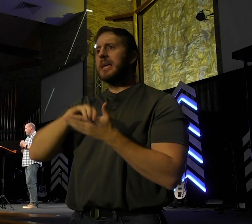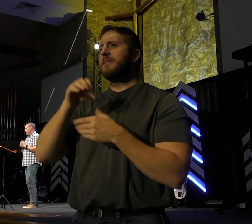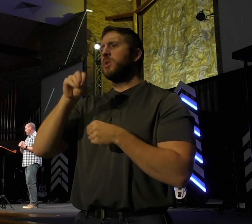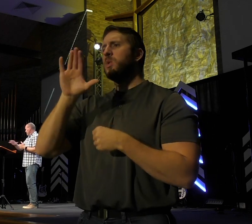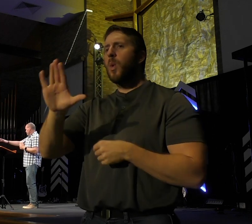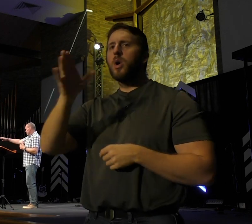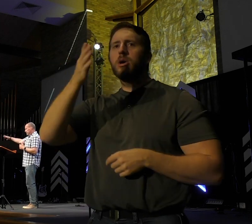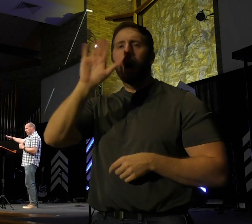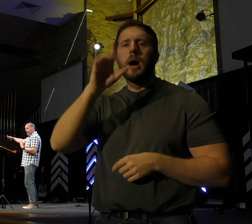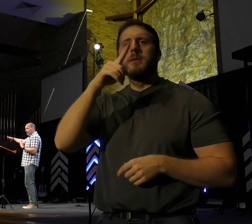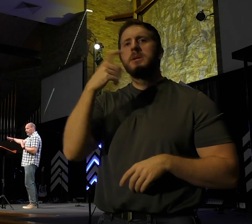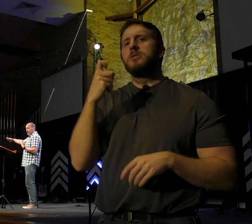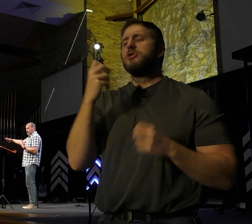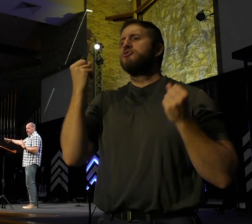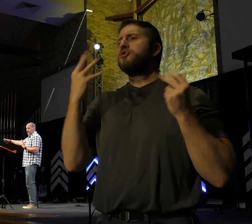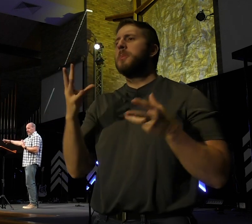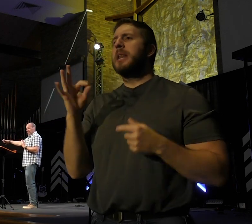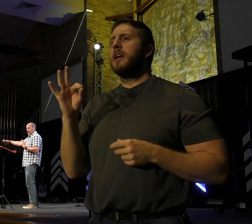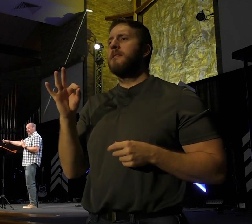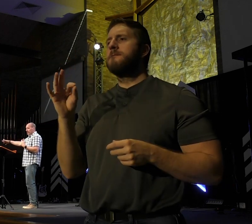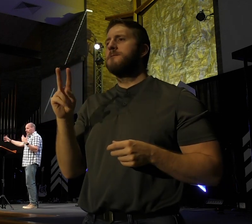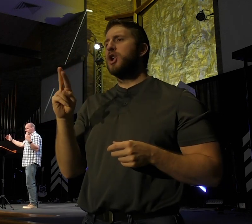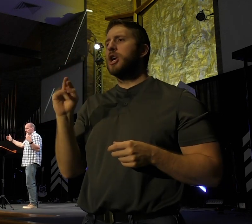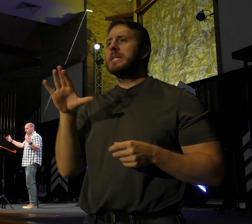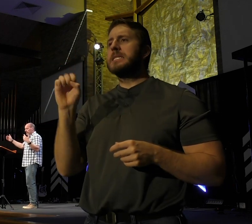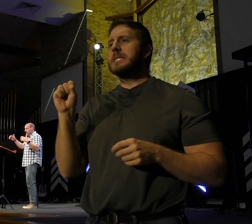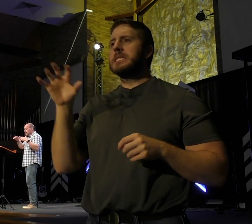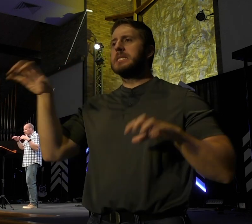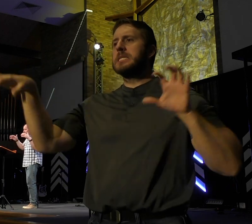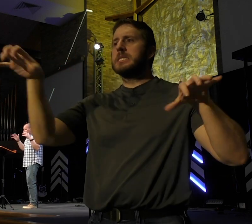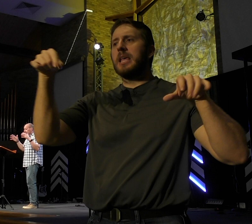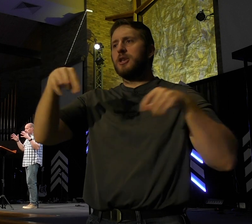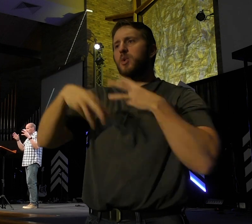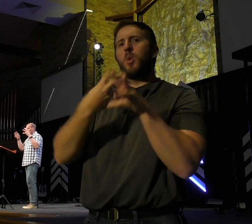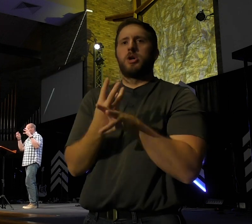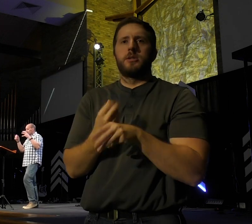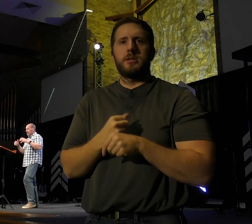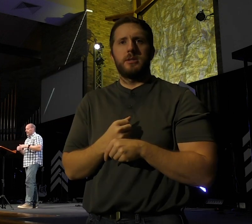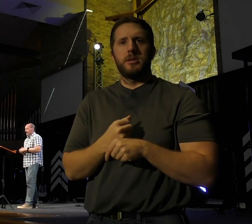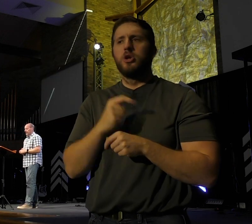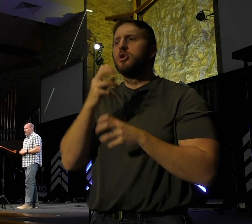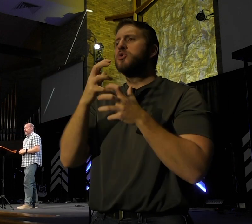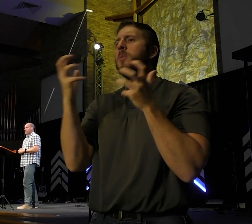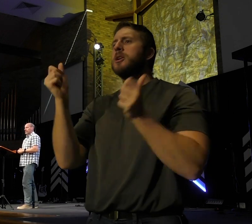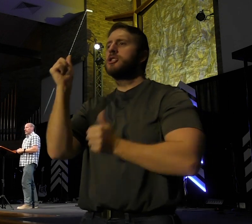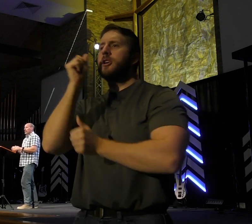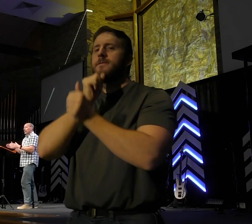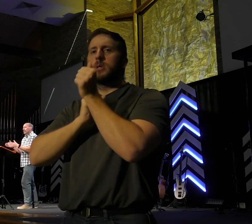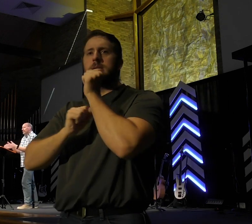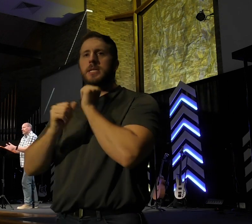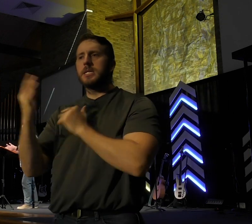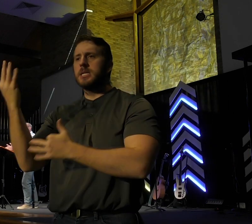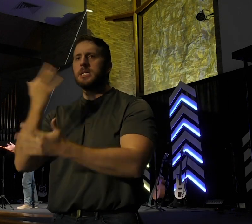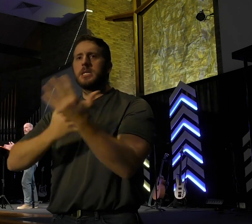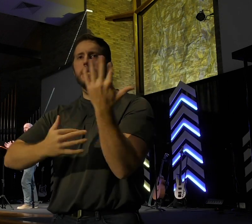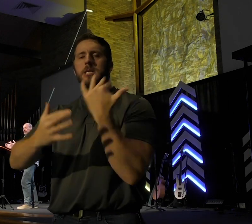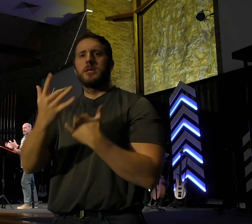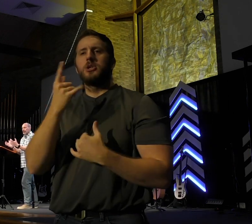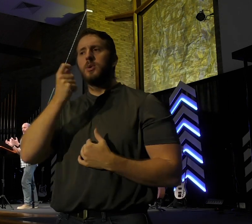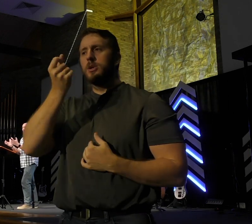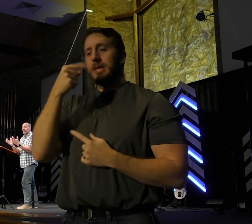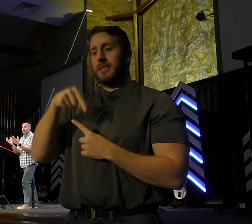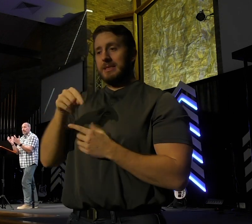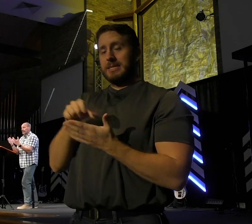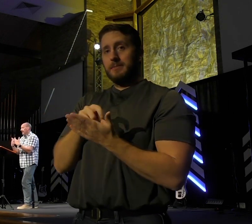God. There are just too many furnaces in this world, too much suffering. When you understand this